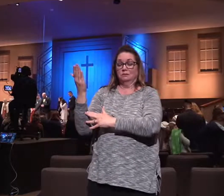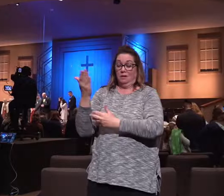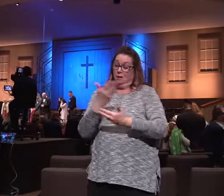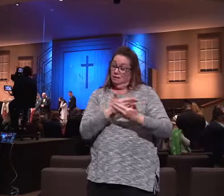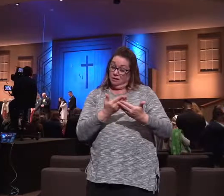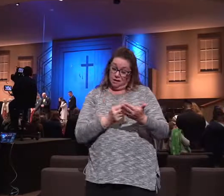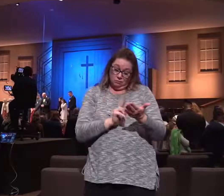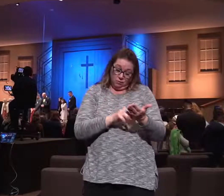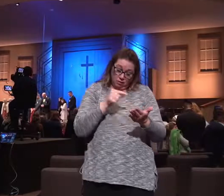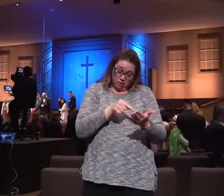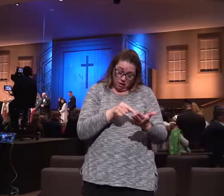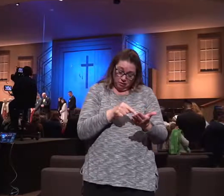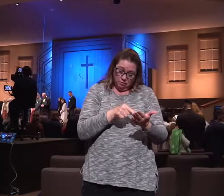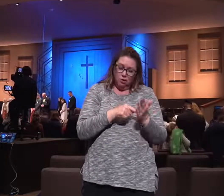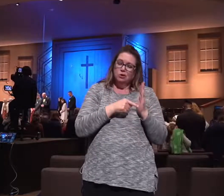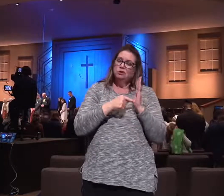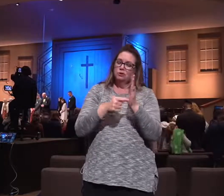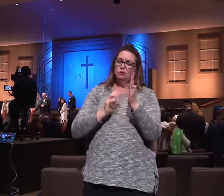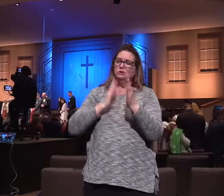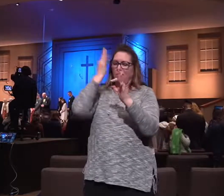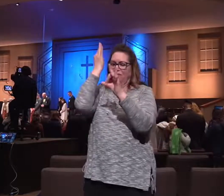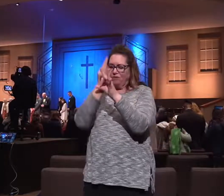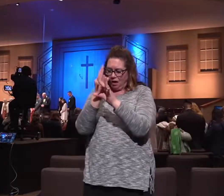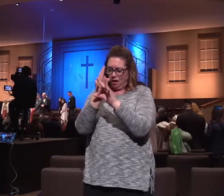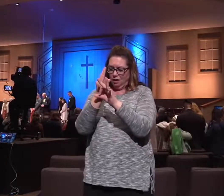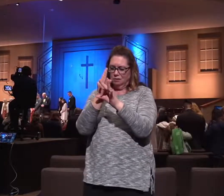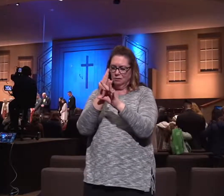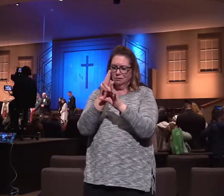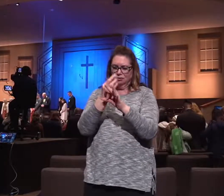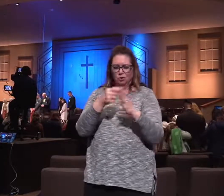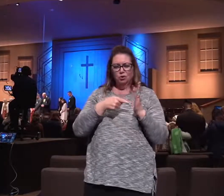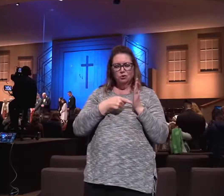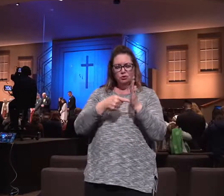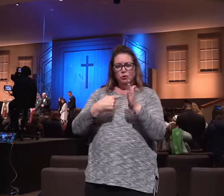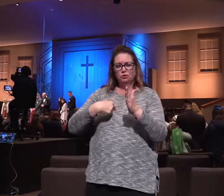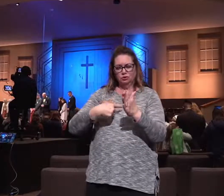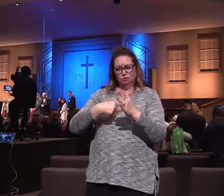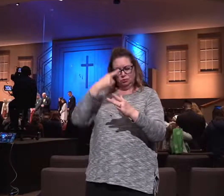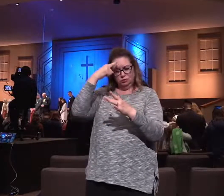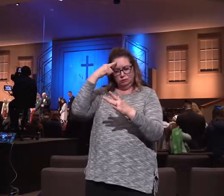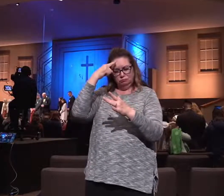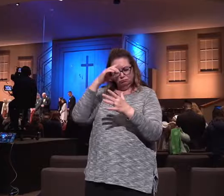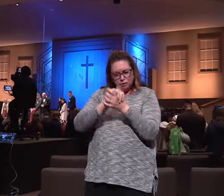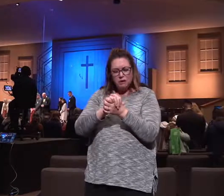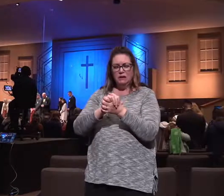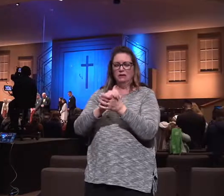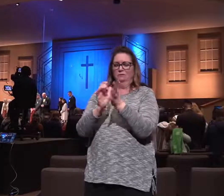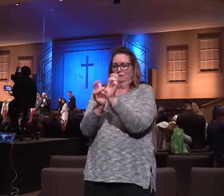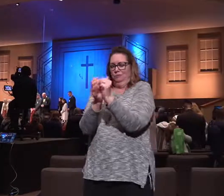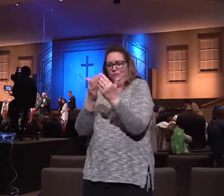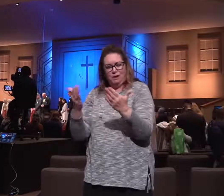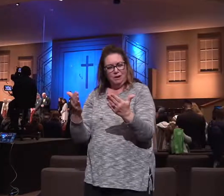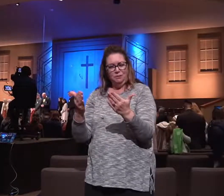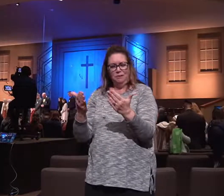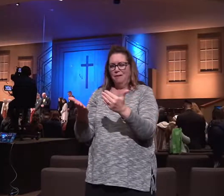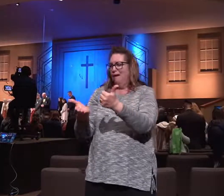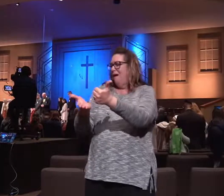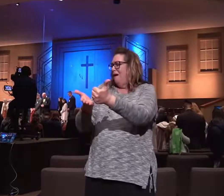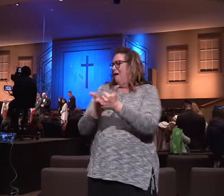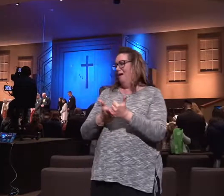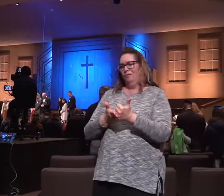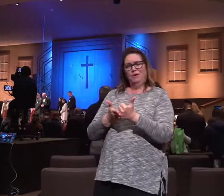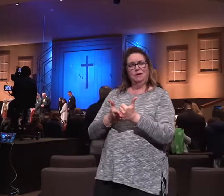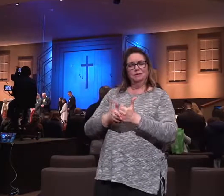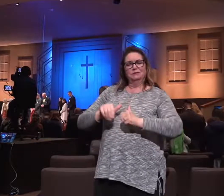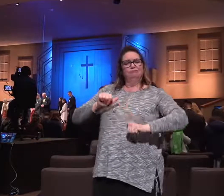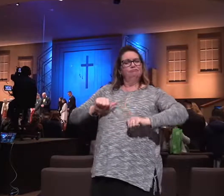reflect faith, would reflect biblical conviction, and would be pleasing to you. May we never doubt in the night what you give us